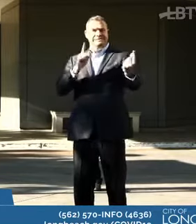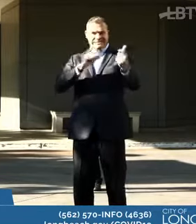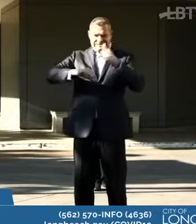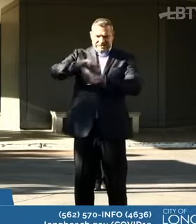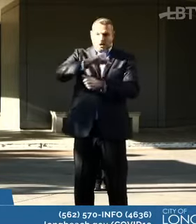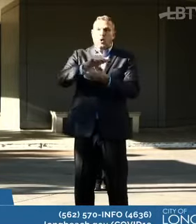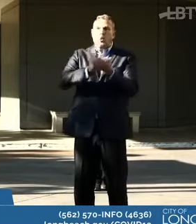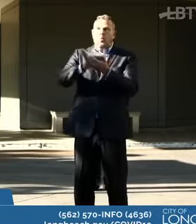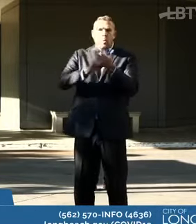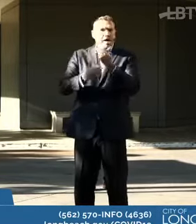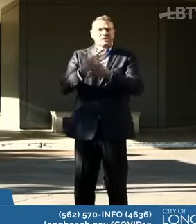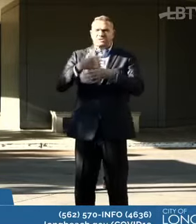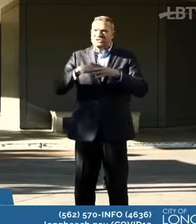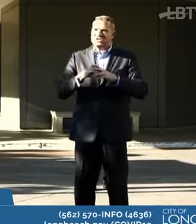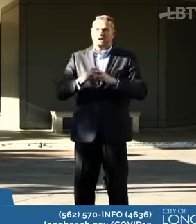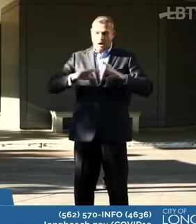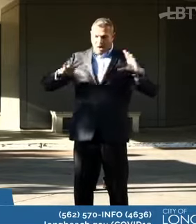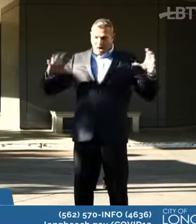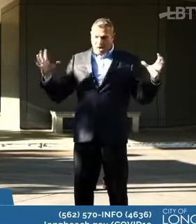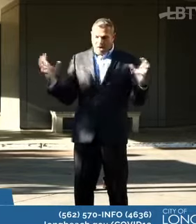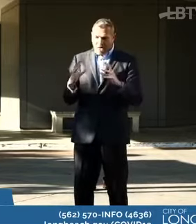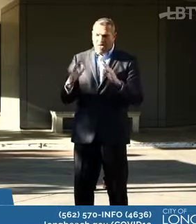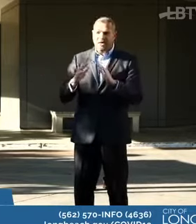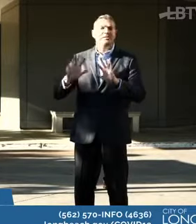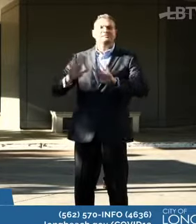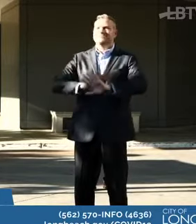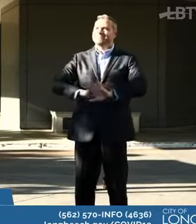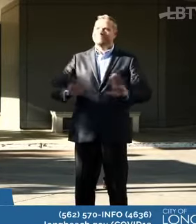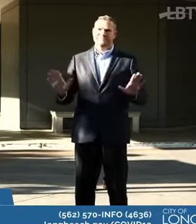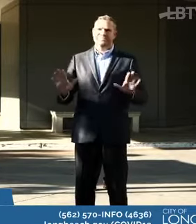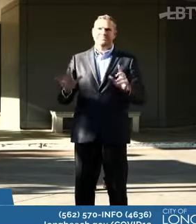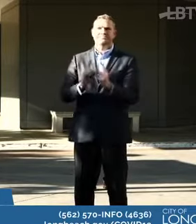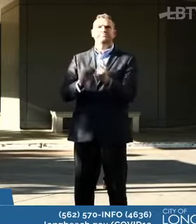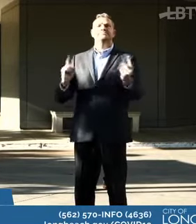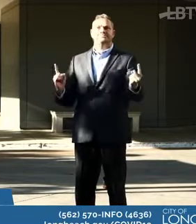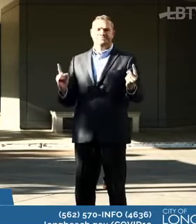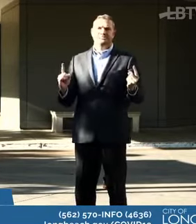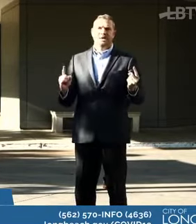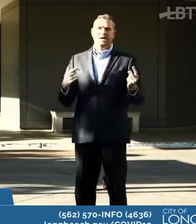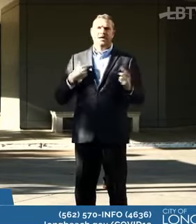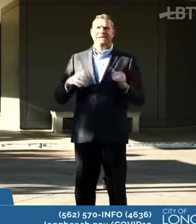being safe, so we can all hopefully get through this together.